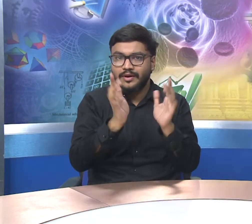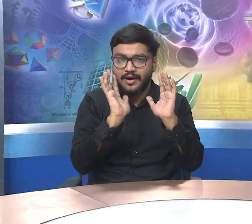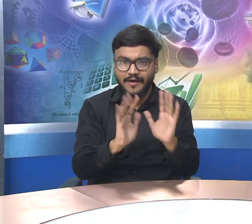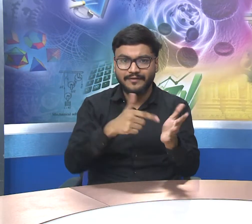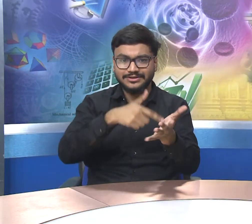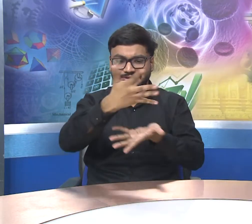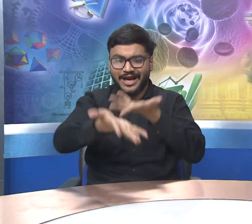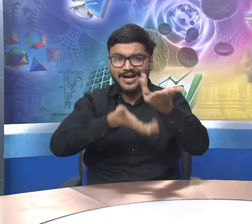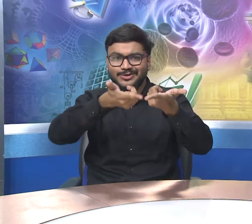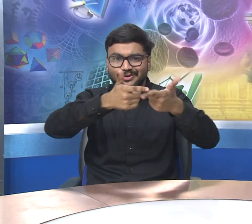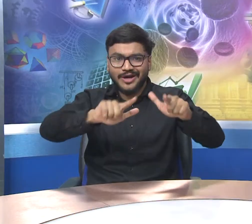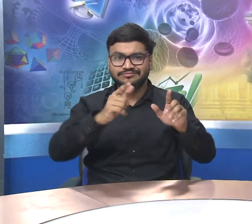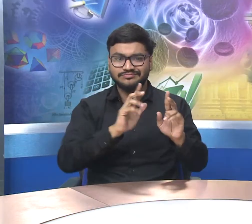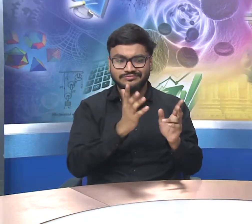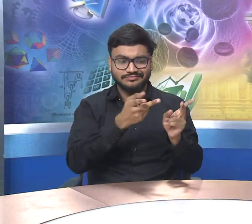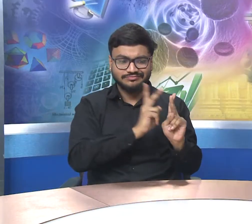deaf community,